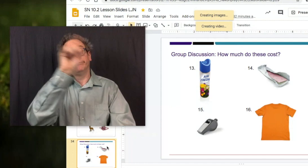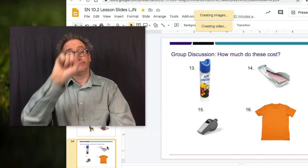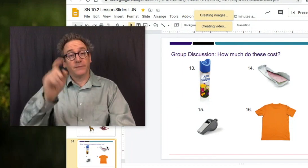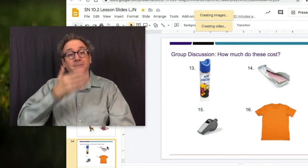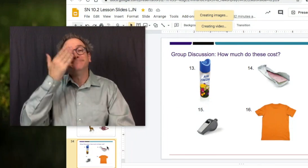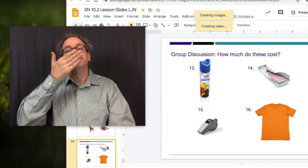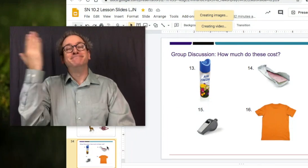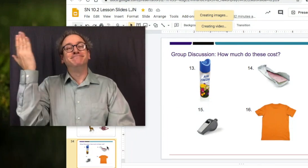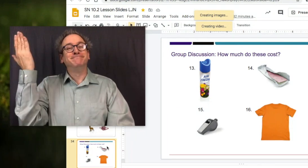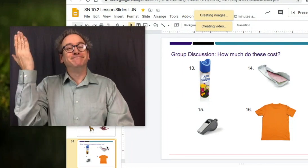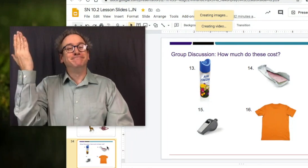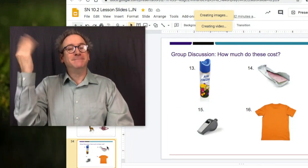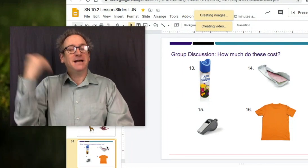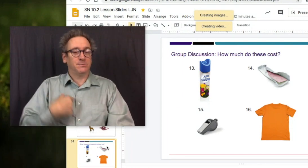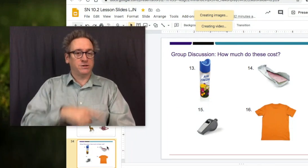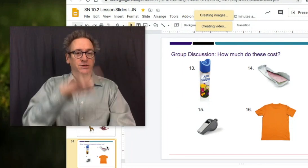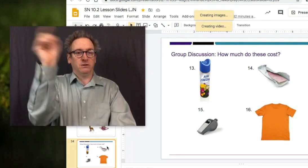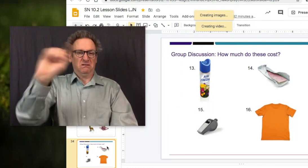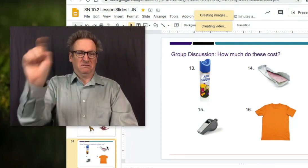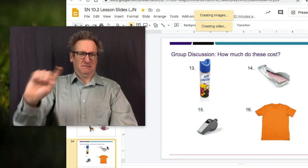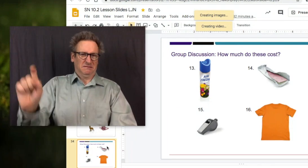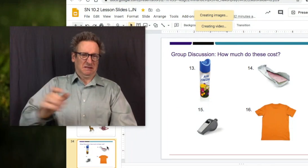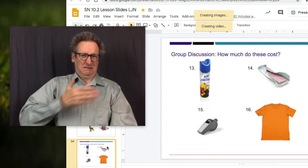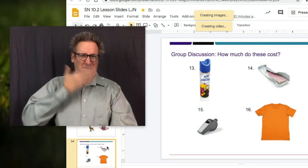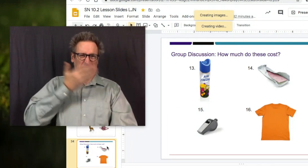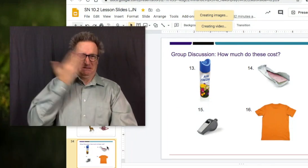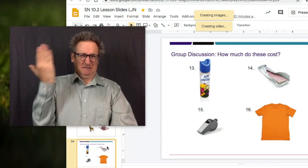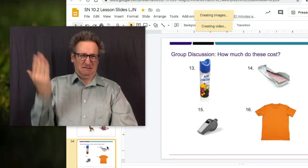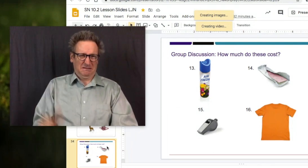so, as opposed to,